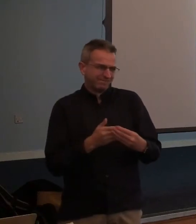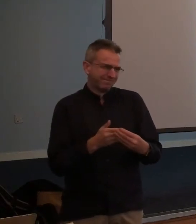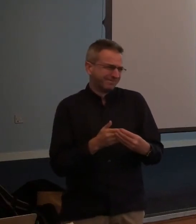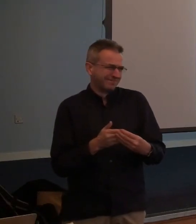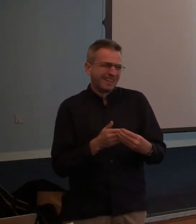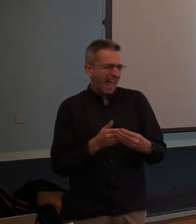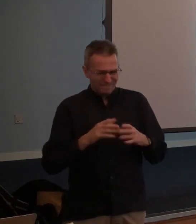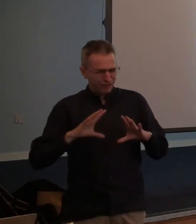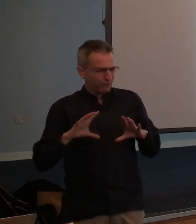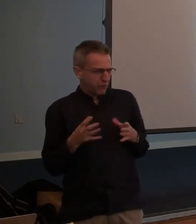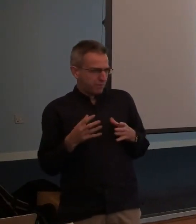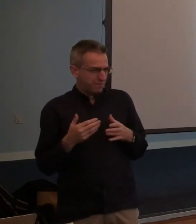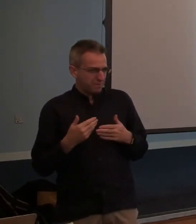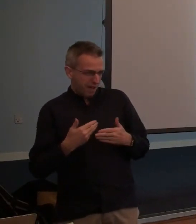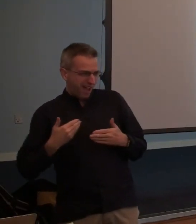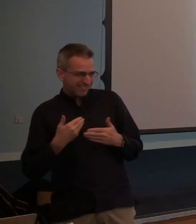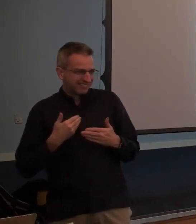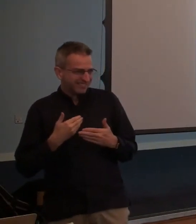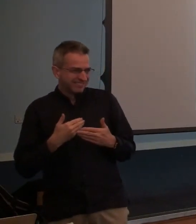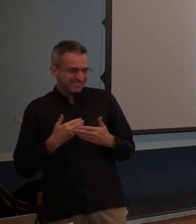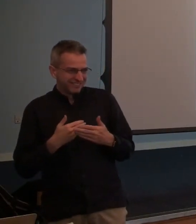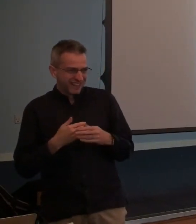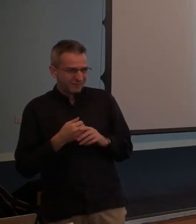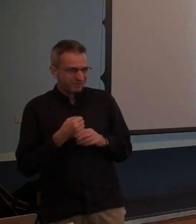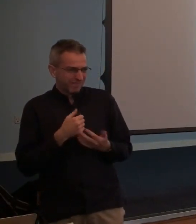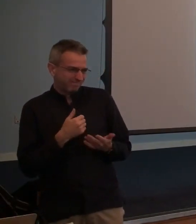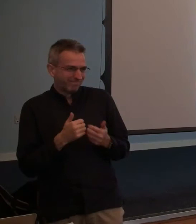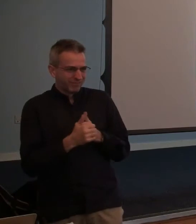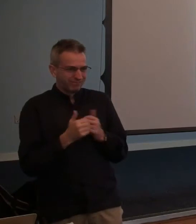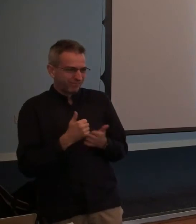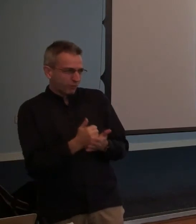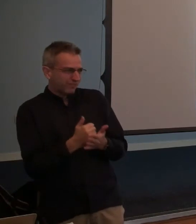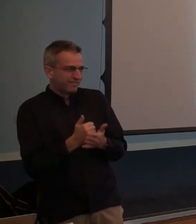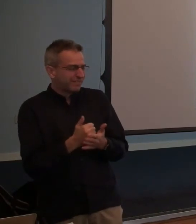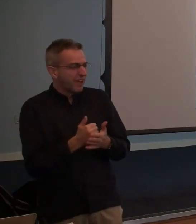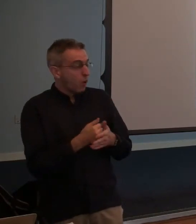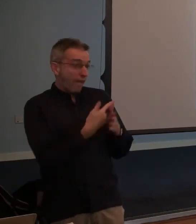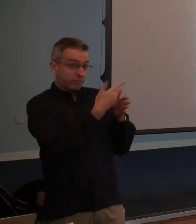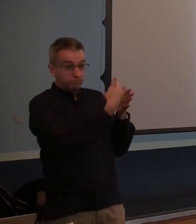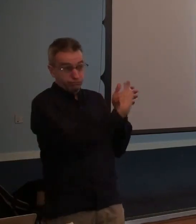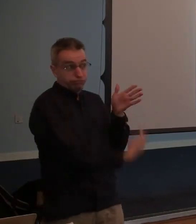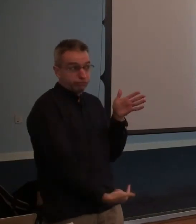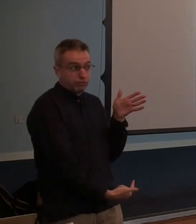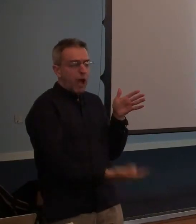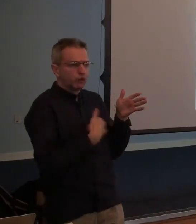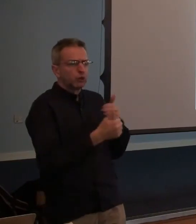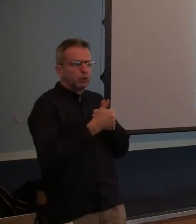Really, it's impossible nowadays to have a project just with one person. There's always a team behind the lead person supporting the lead